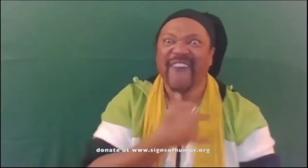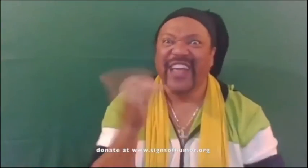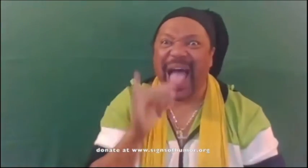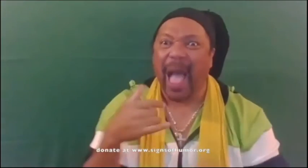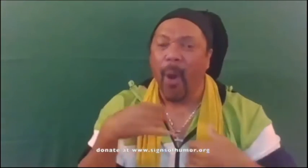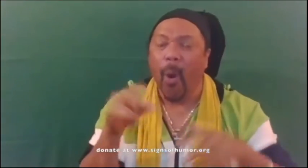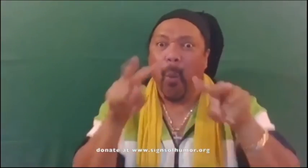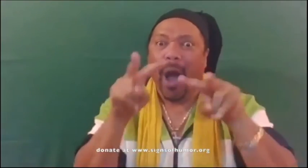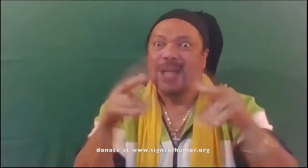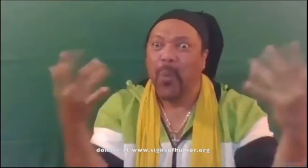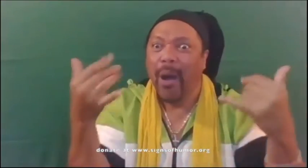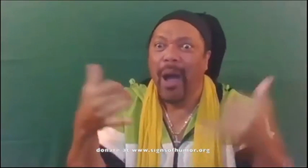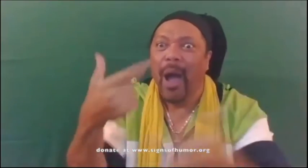started getting up doing it. I couldn't believe it.